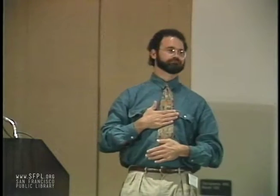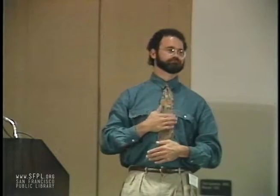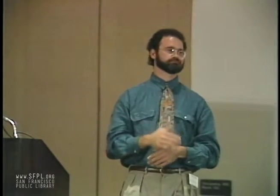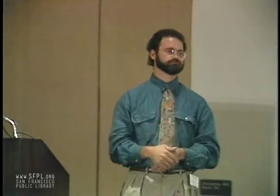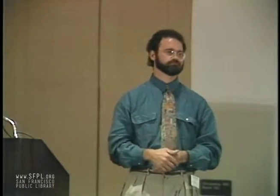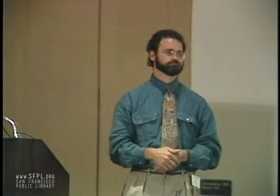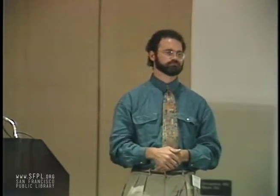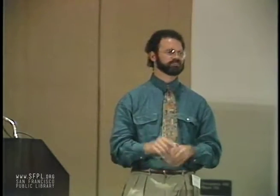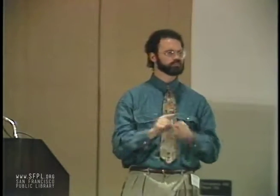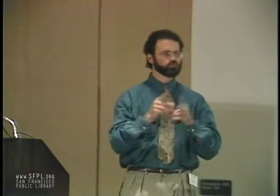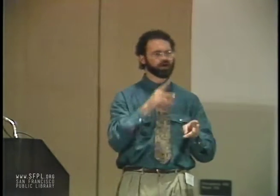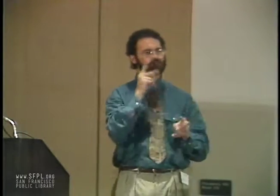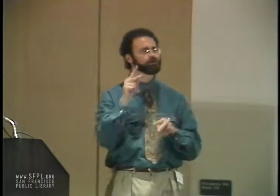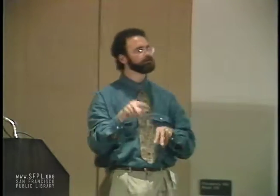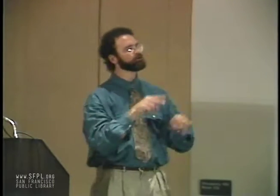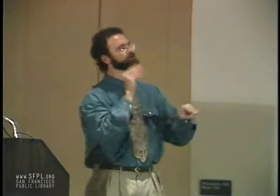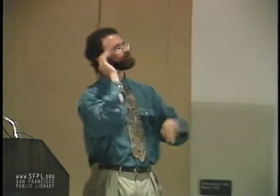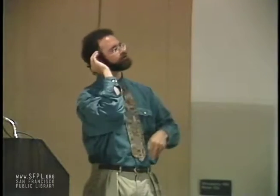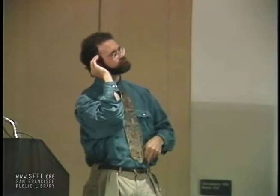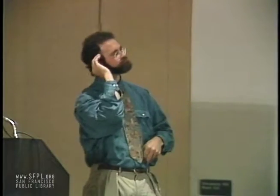And that's what makes the experience enjoyable.